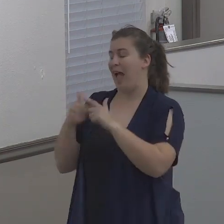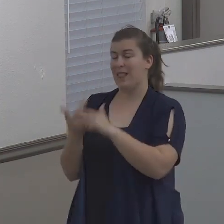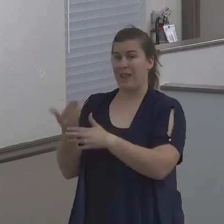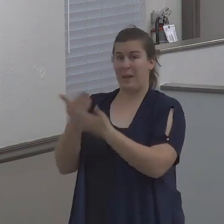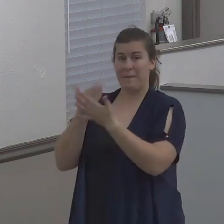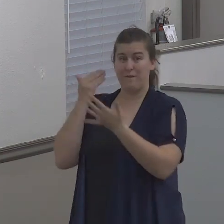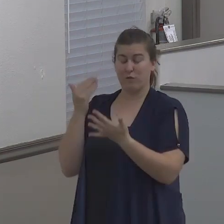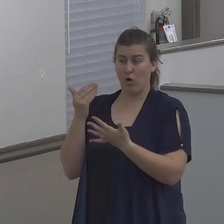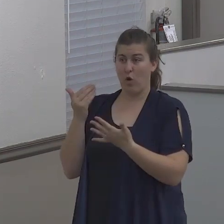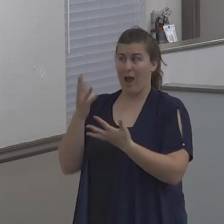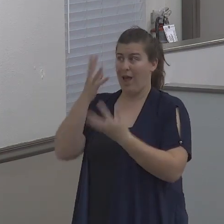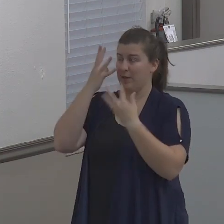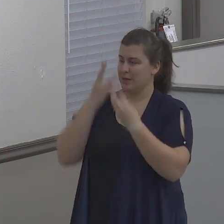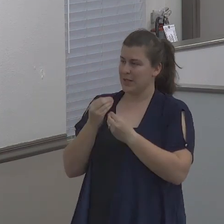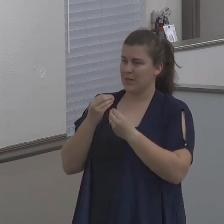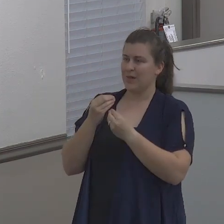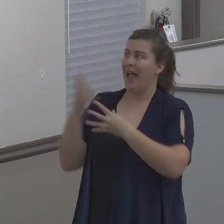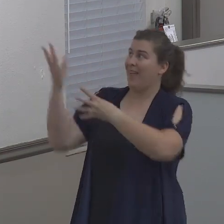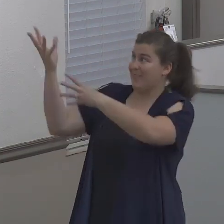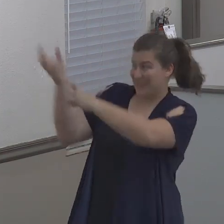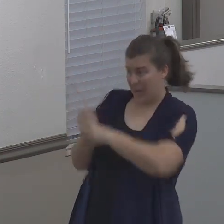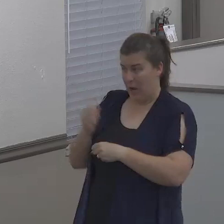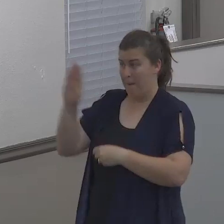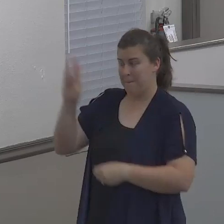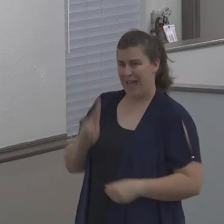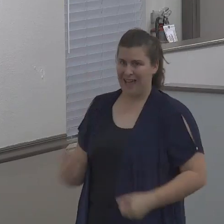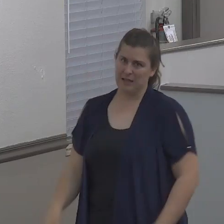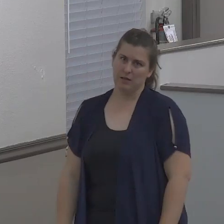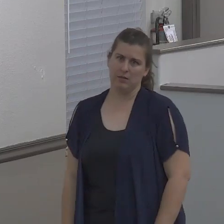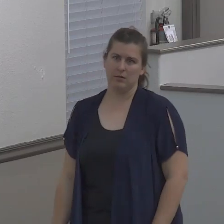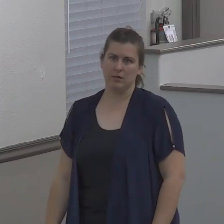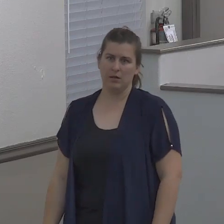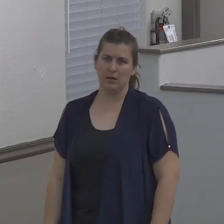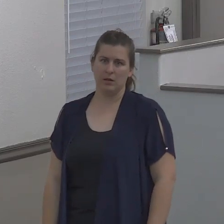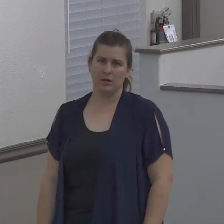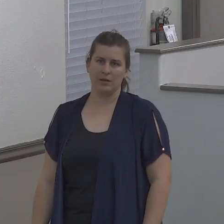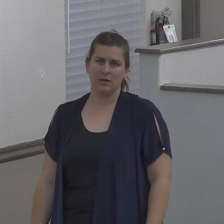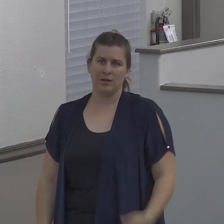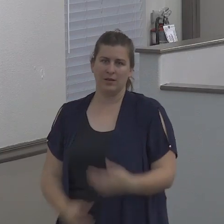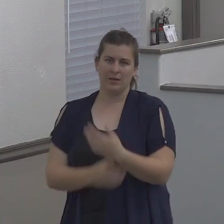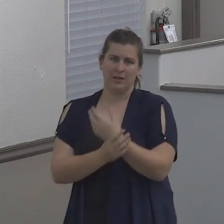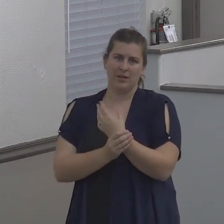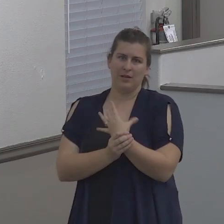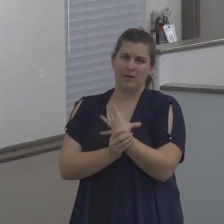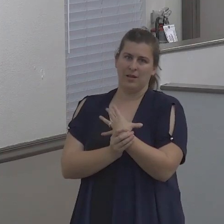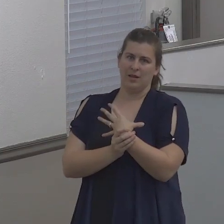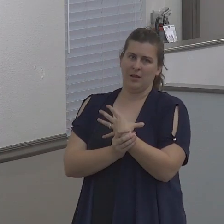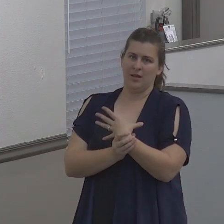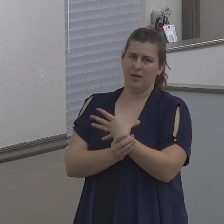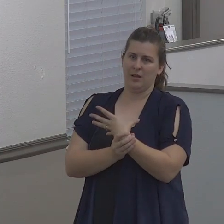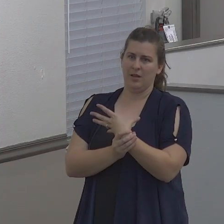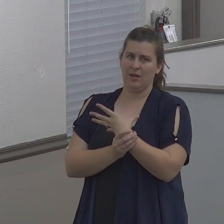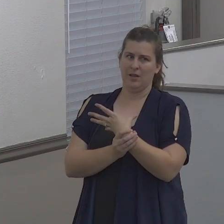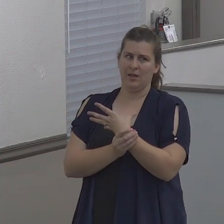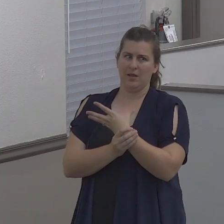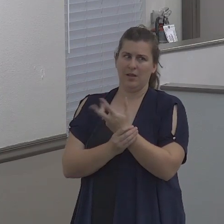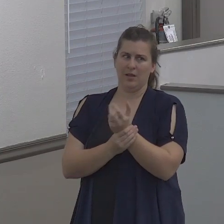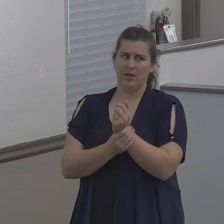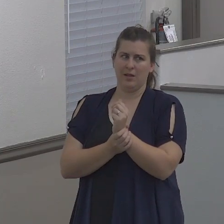over to the Lord. And then before my head hits the pillow, I've already taken half a dozen of them back.